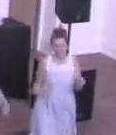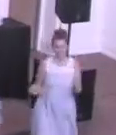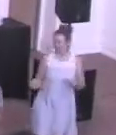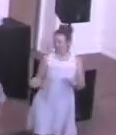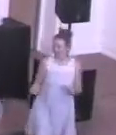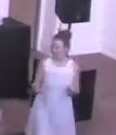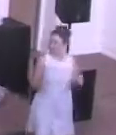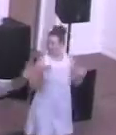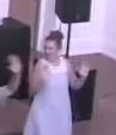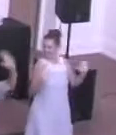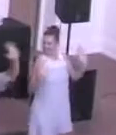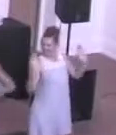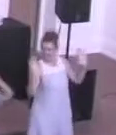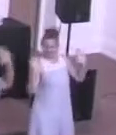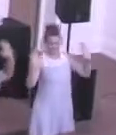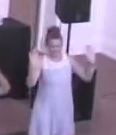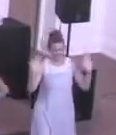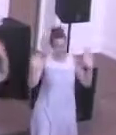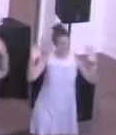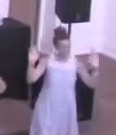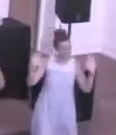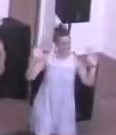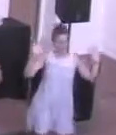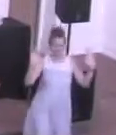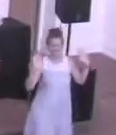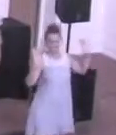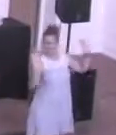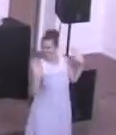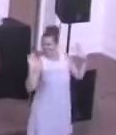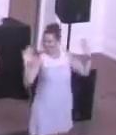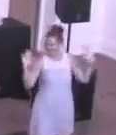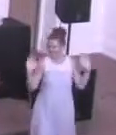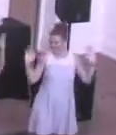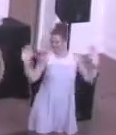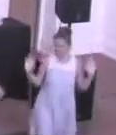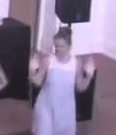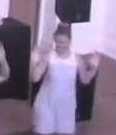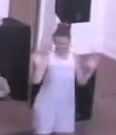Come on, man, just some hands. Give me some hands. All right.